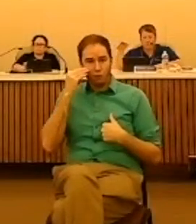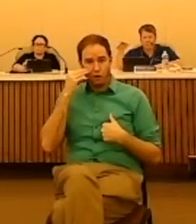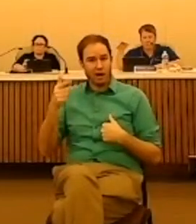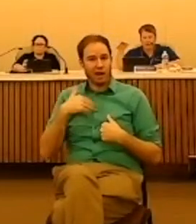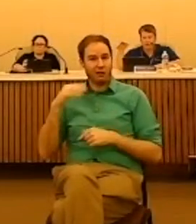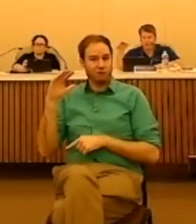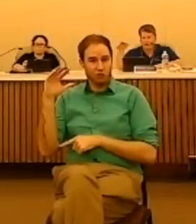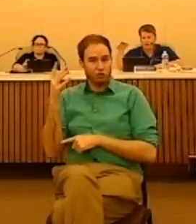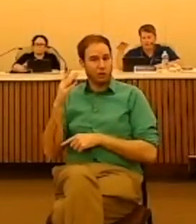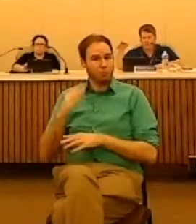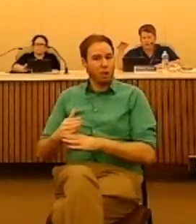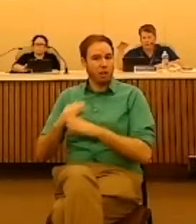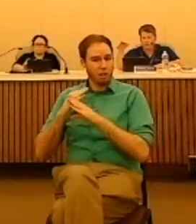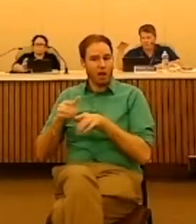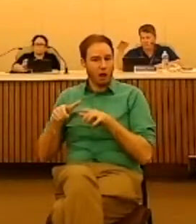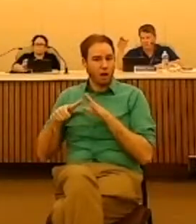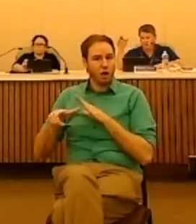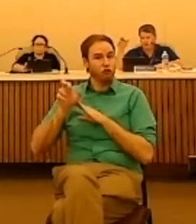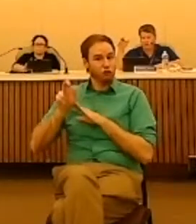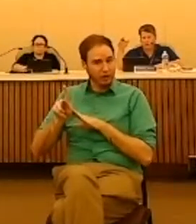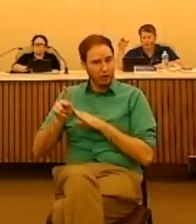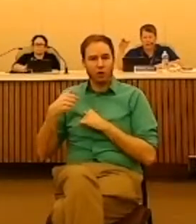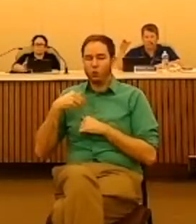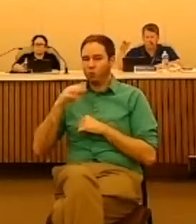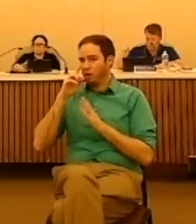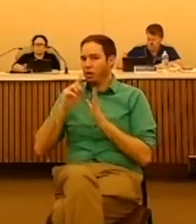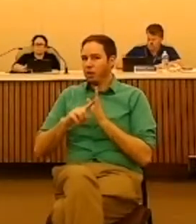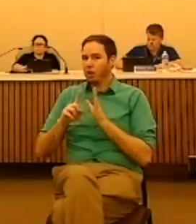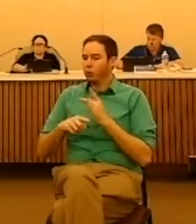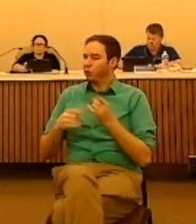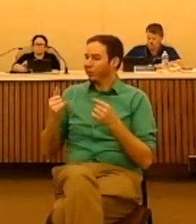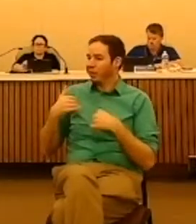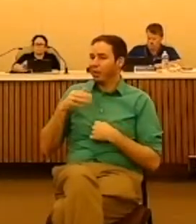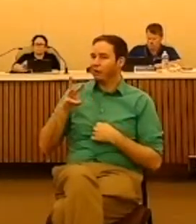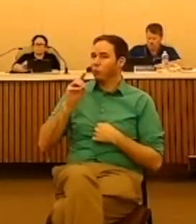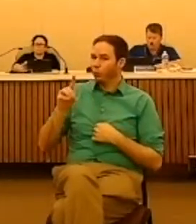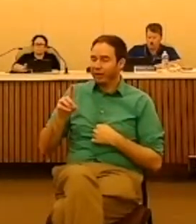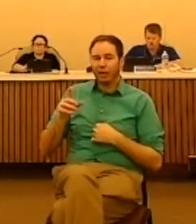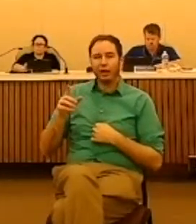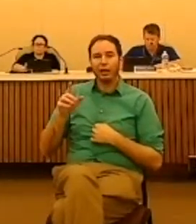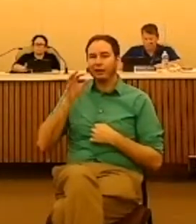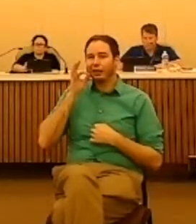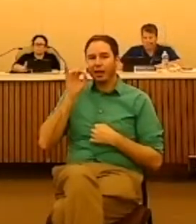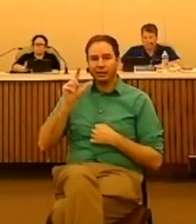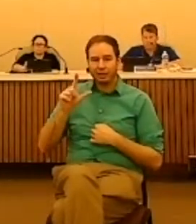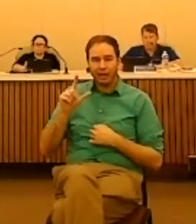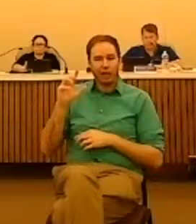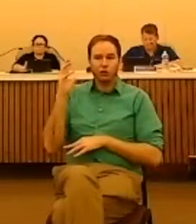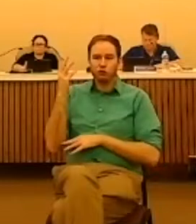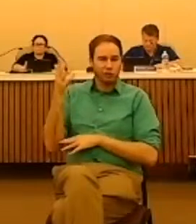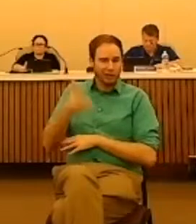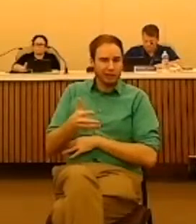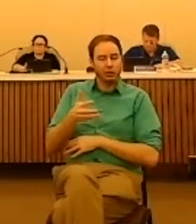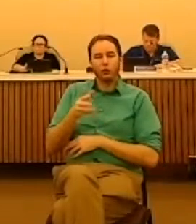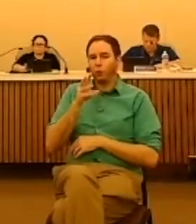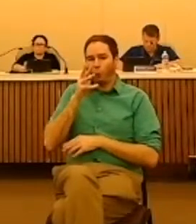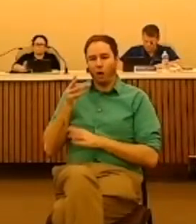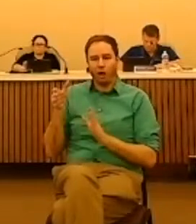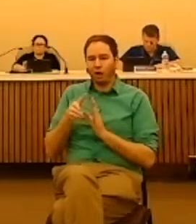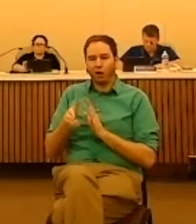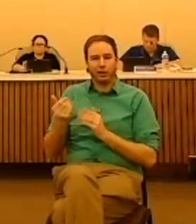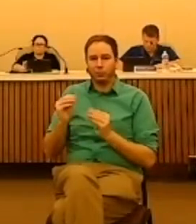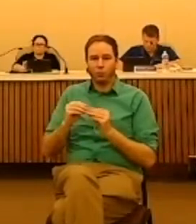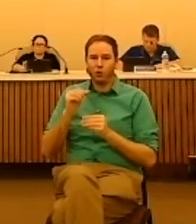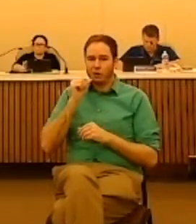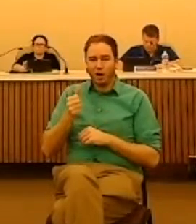were trees blocking that creek. We'll take a look at They've that. got weeds and cattails and trees laying in them, and the water don't even run down it